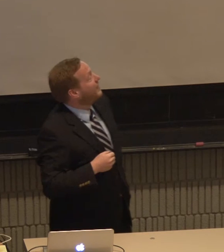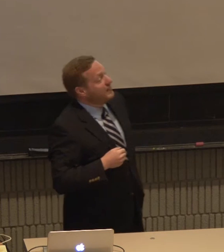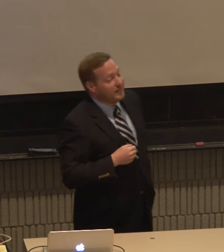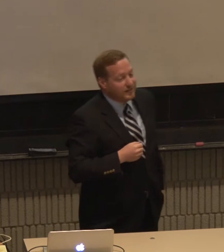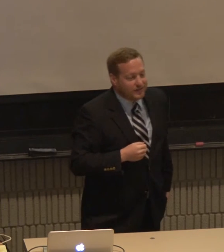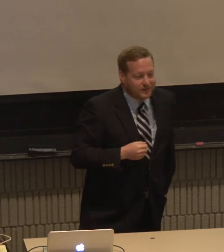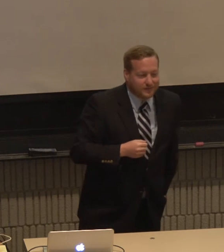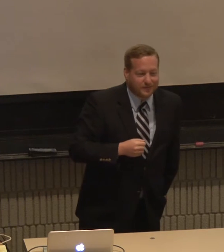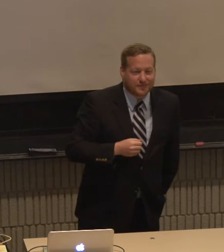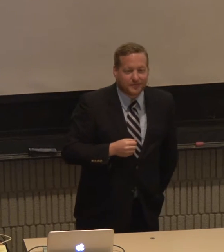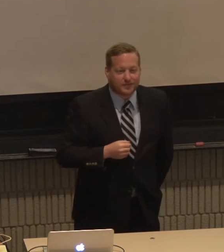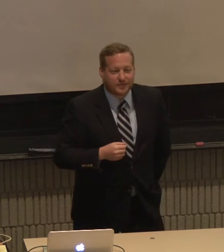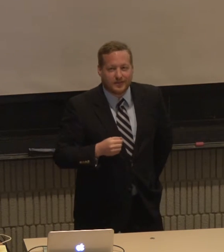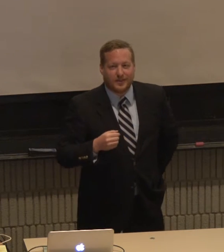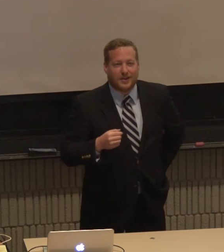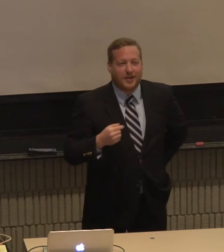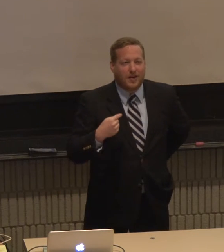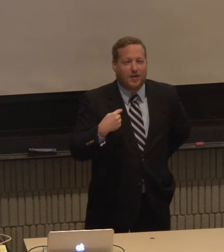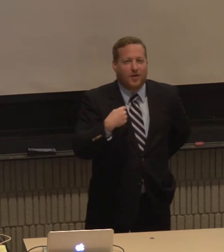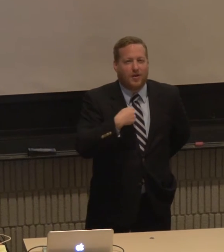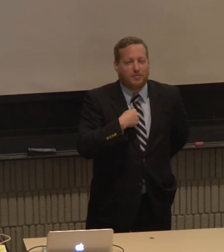many deaf people are out there who have not had that same.